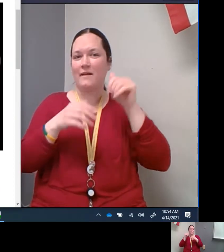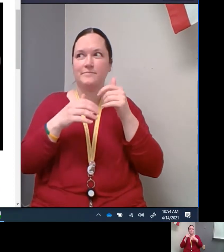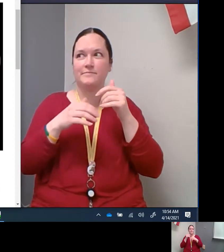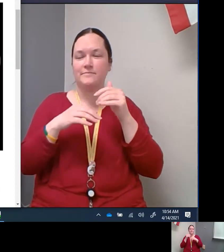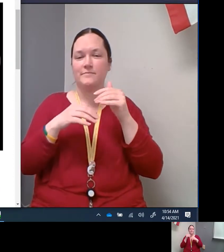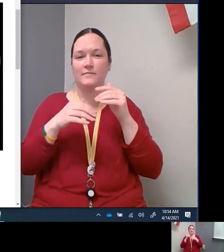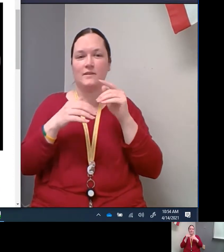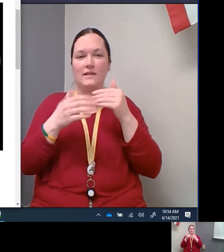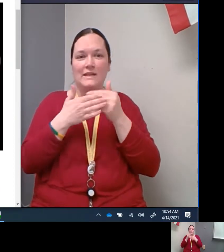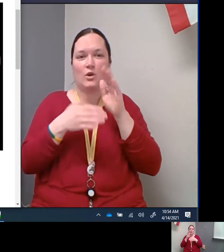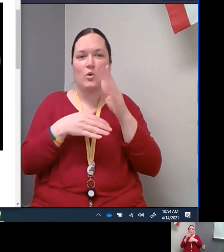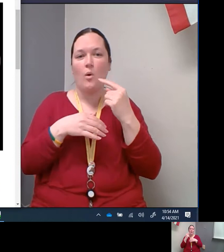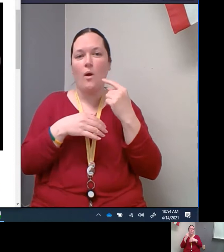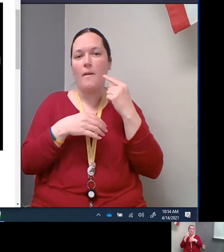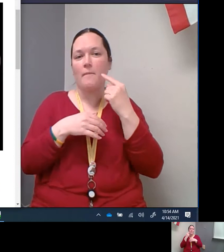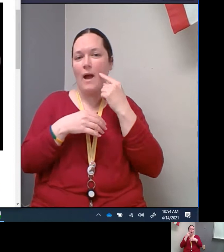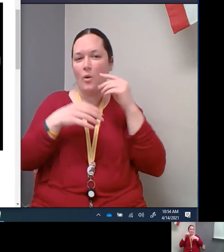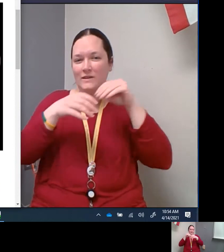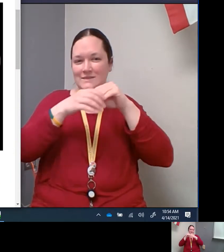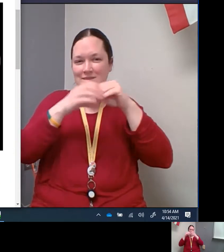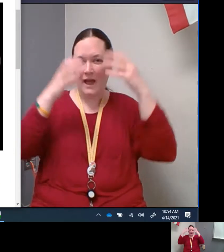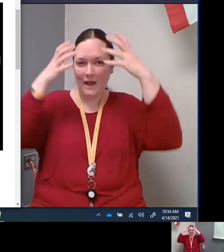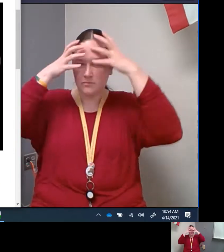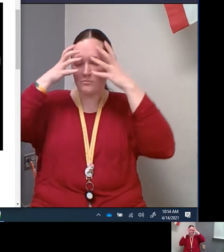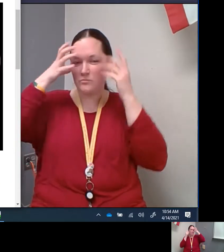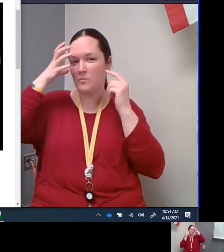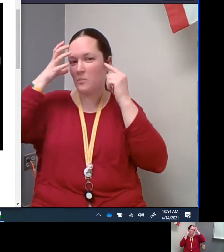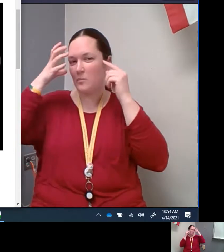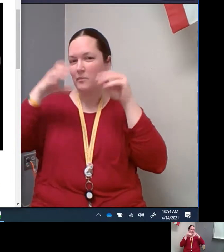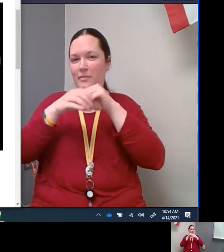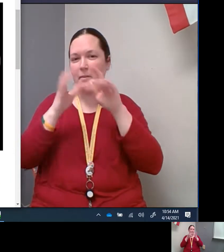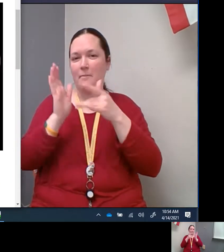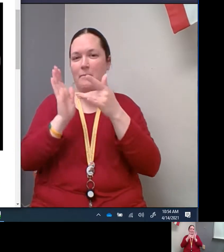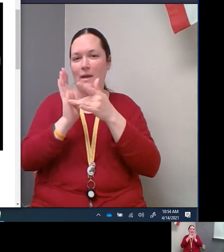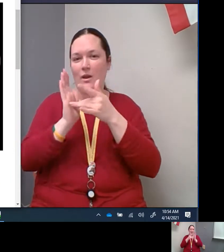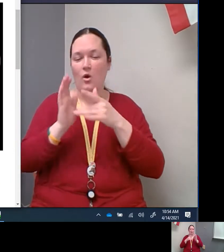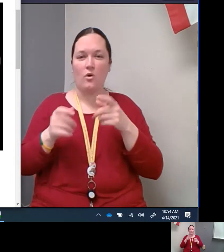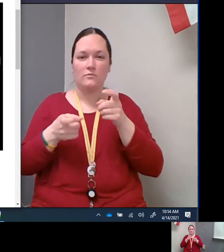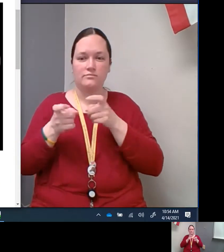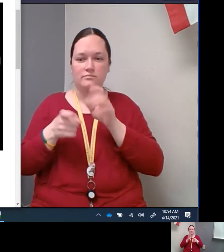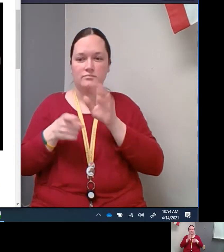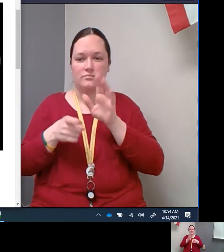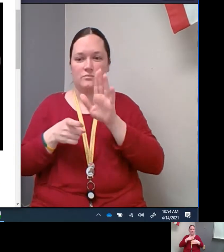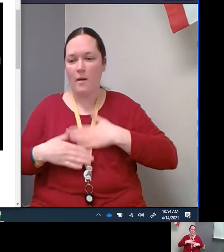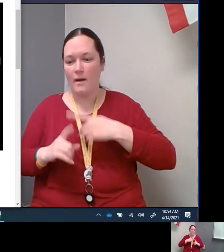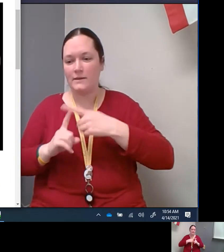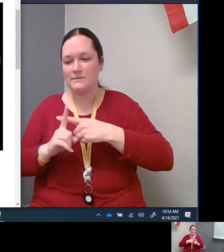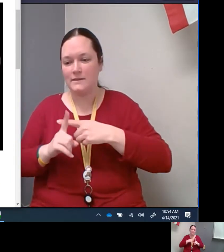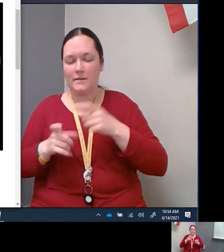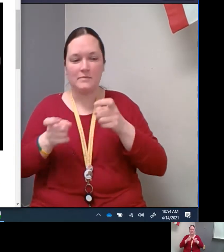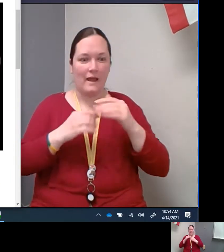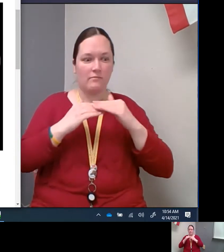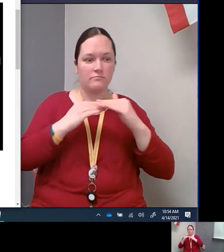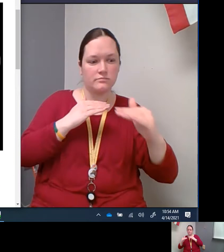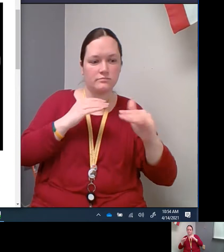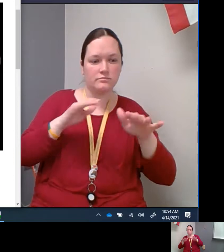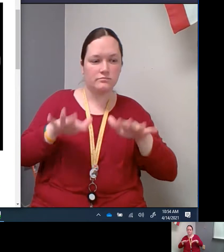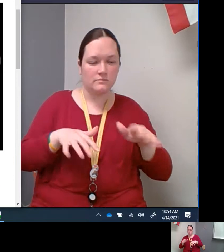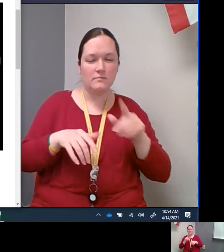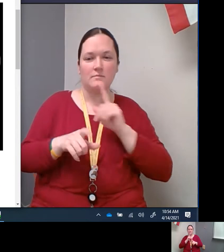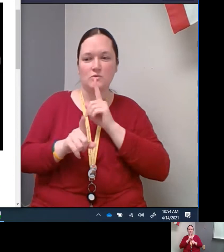accountable for? It's homeostasis, so it's maintaining body temperature. It's maintaining osmolarity. All of that stuff